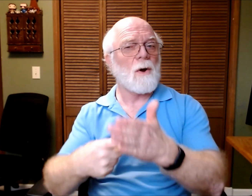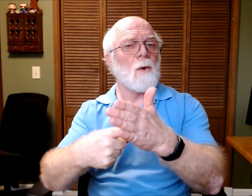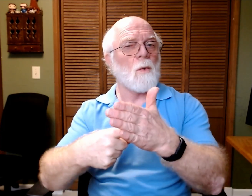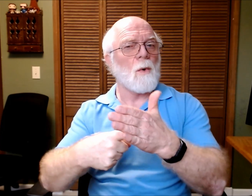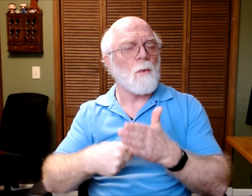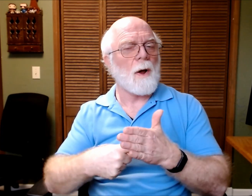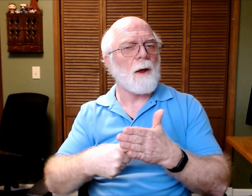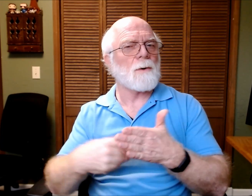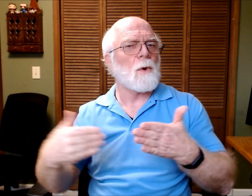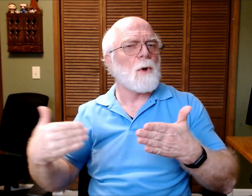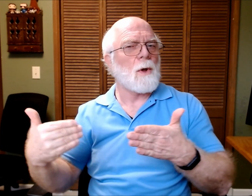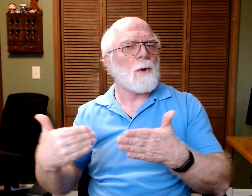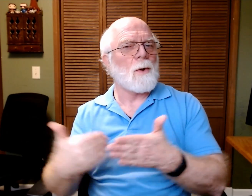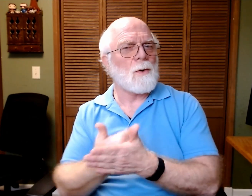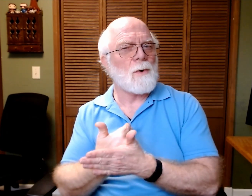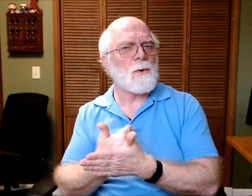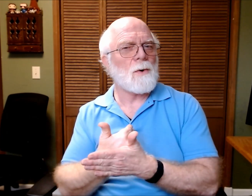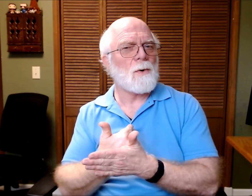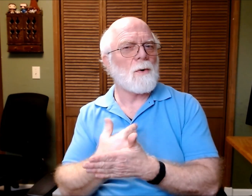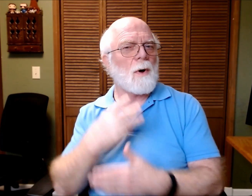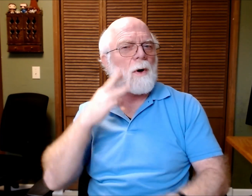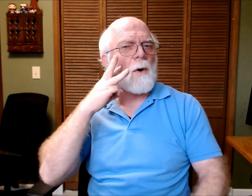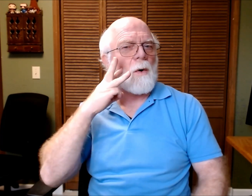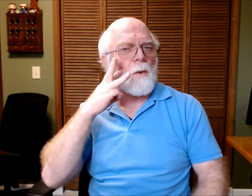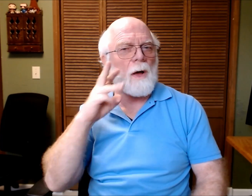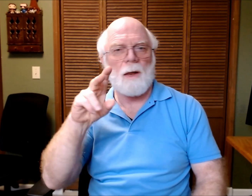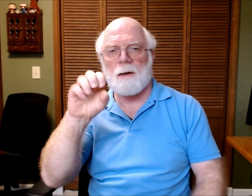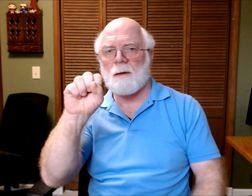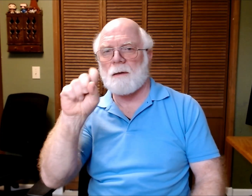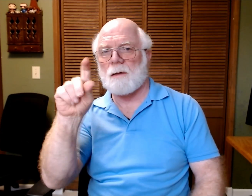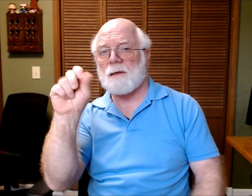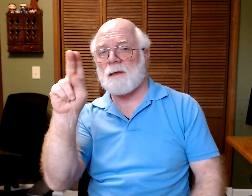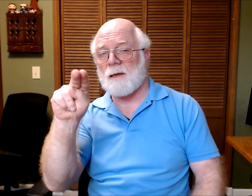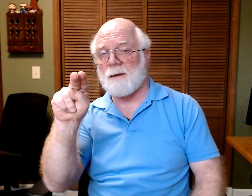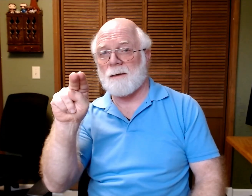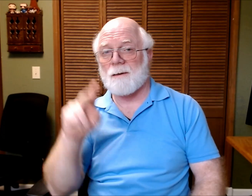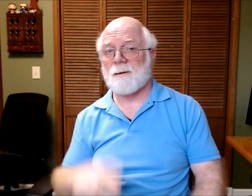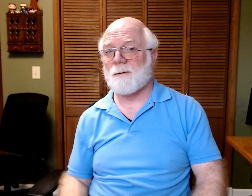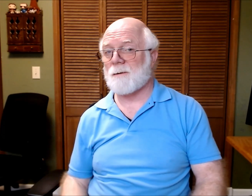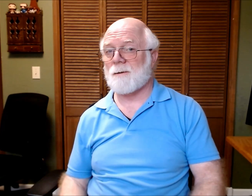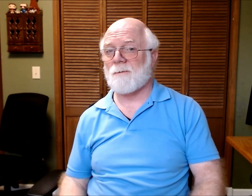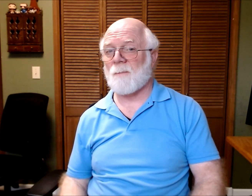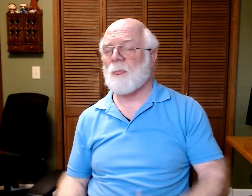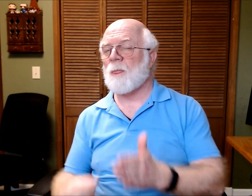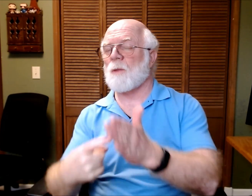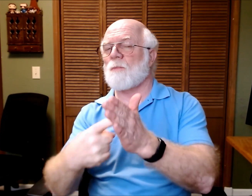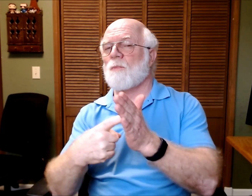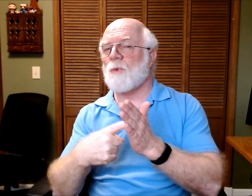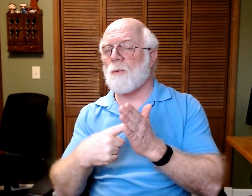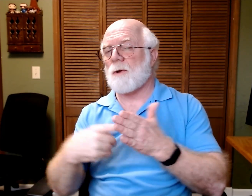It requires a new wine skin. It requires